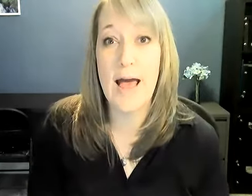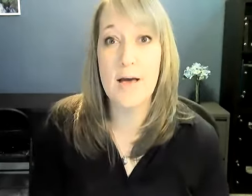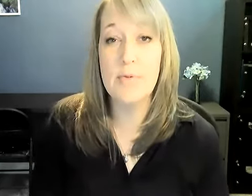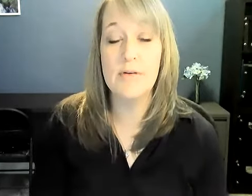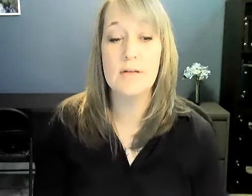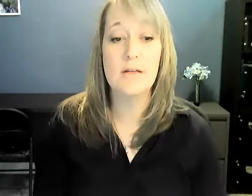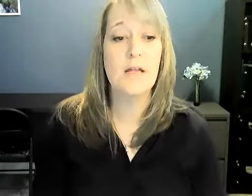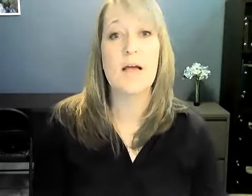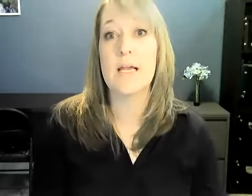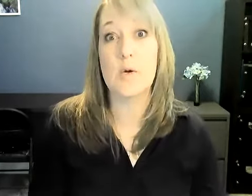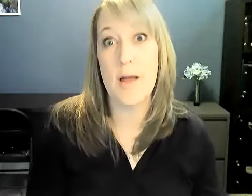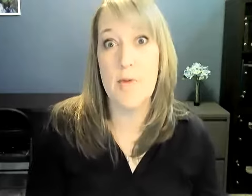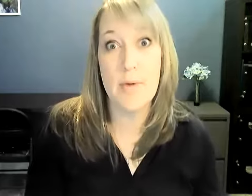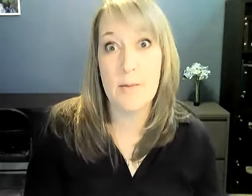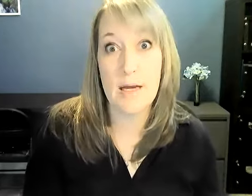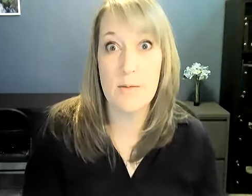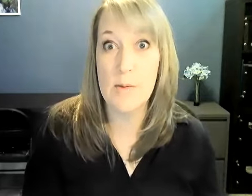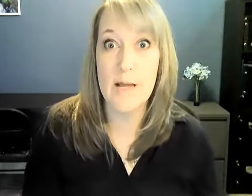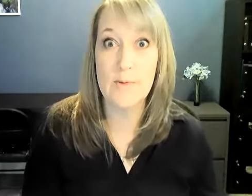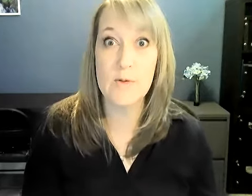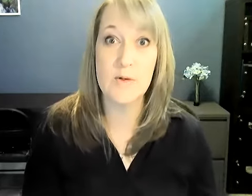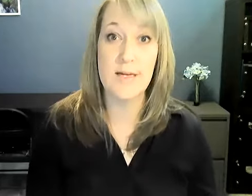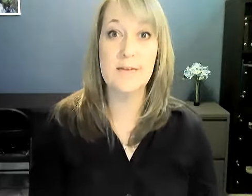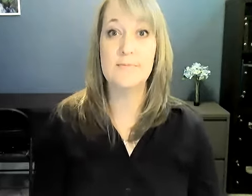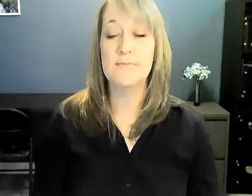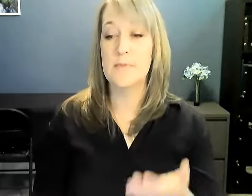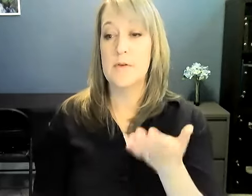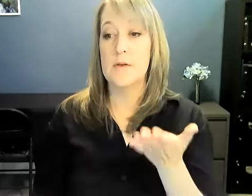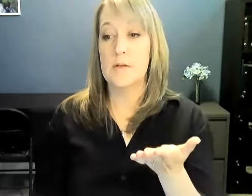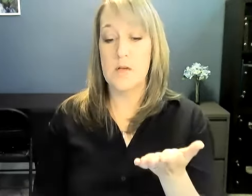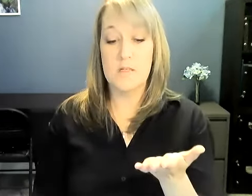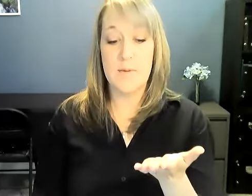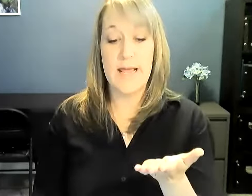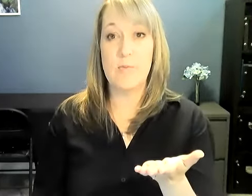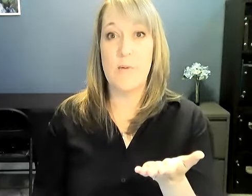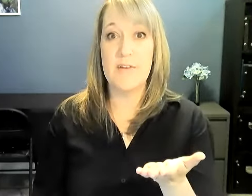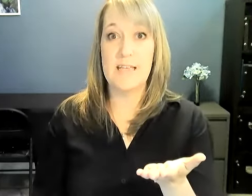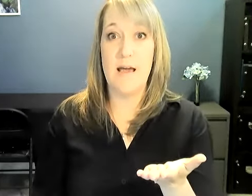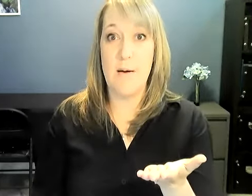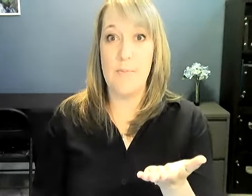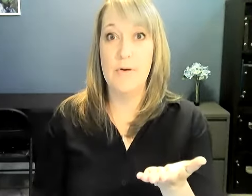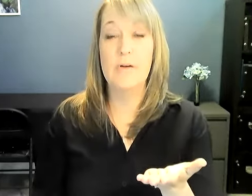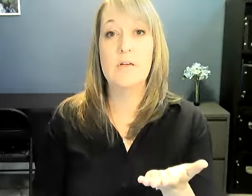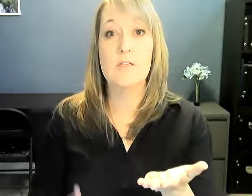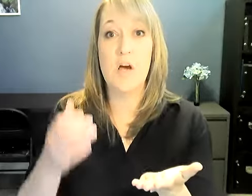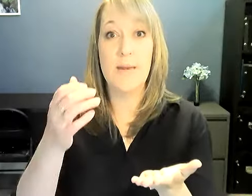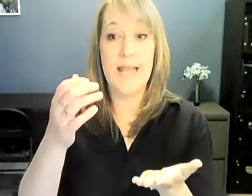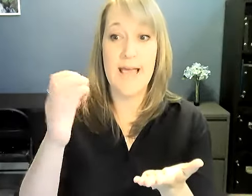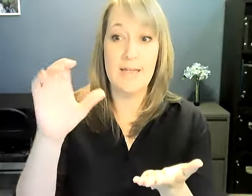Grab. I got to grab my backpack on my way out the door, right? Non-dominant hand, palm facing up. Dominant hand is